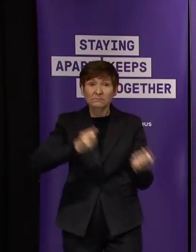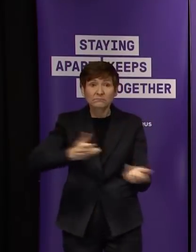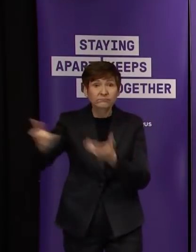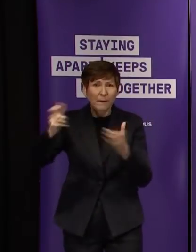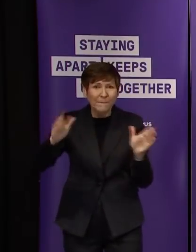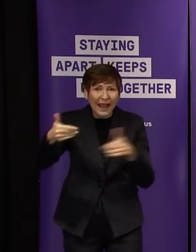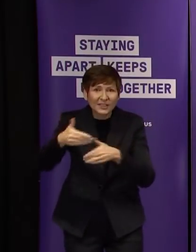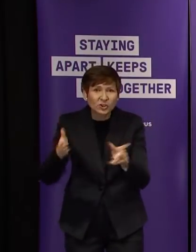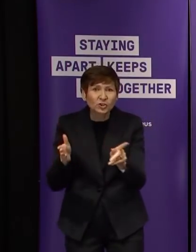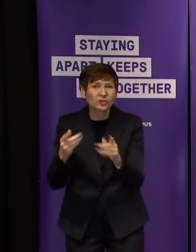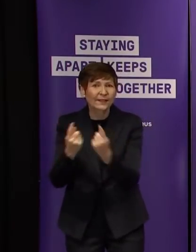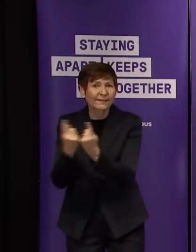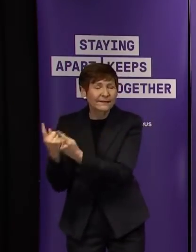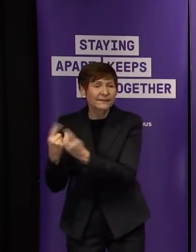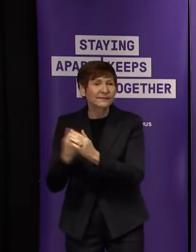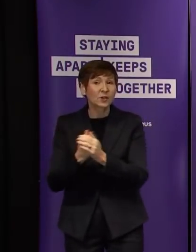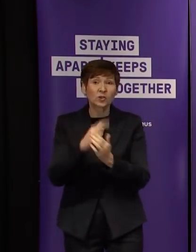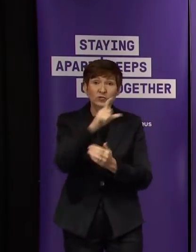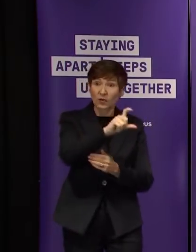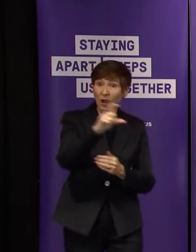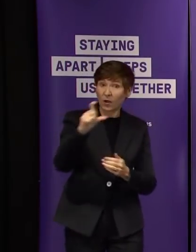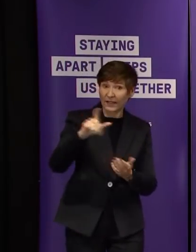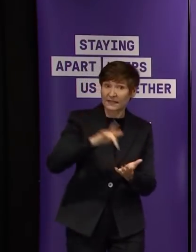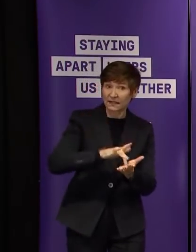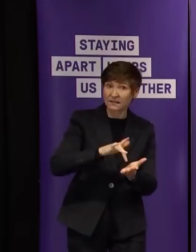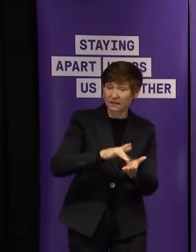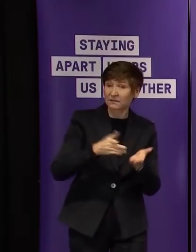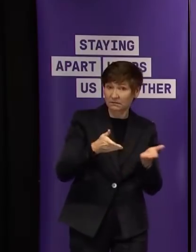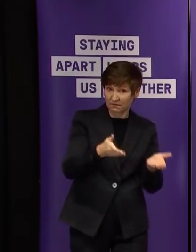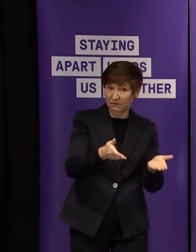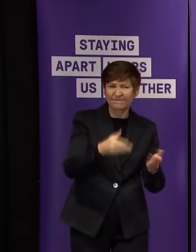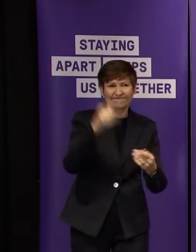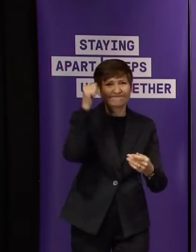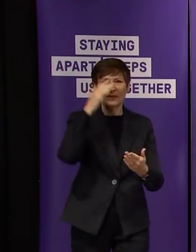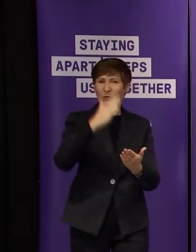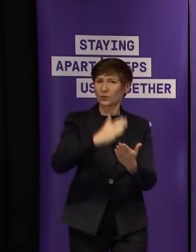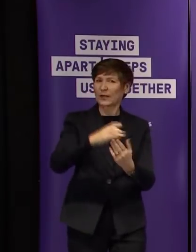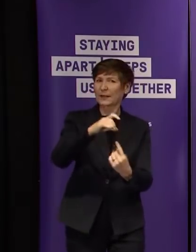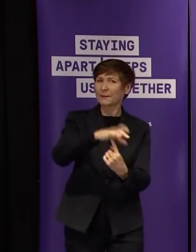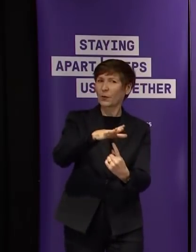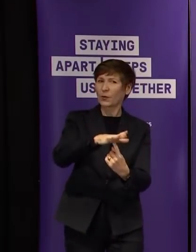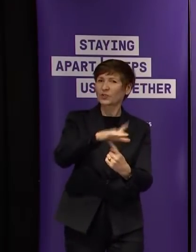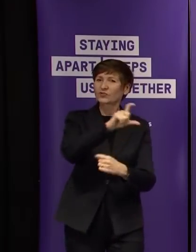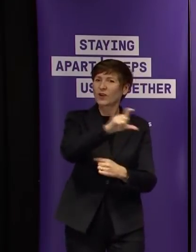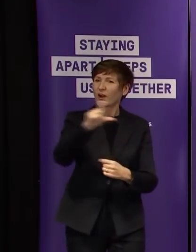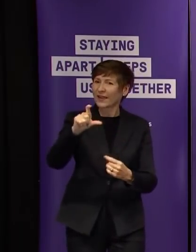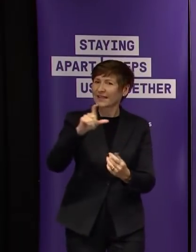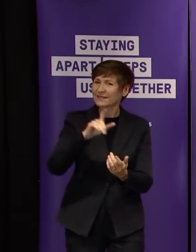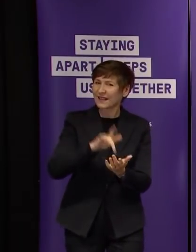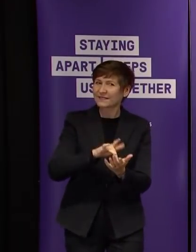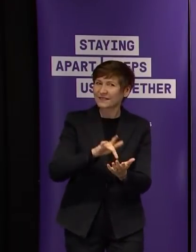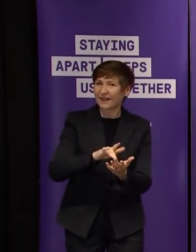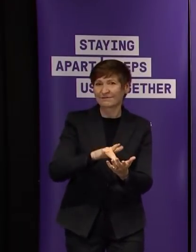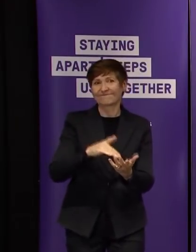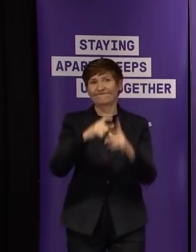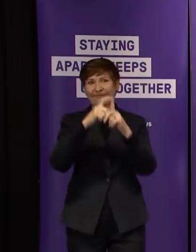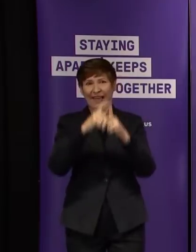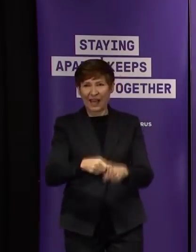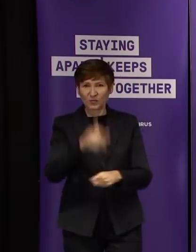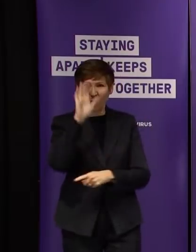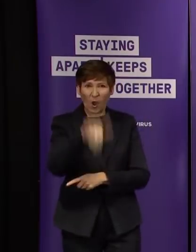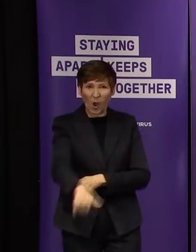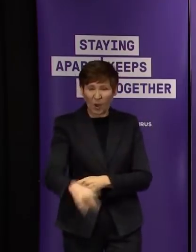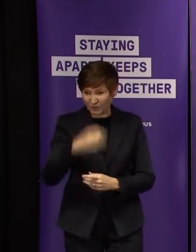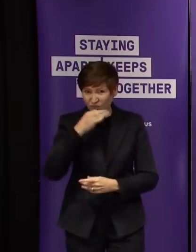Childcare, of course, because childcare comes back, and we know how important that is, particularly for a number of people who are currently without childcare but are working from home.